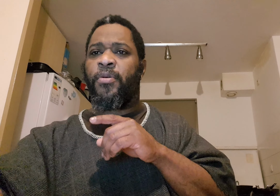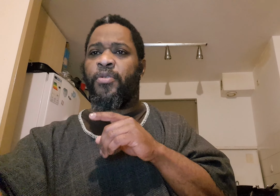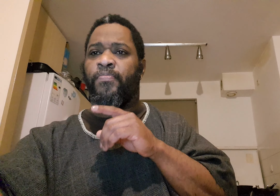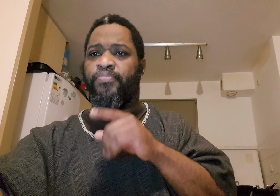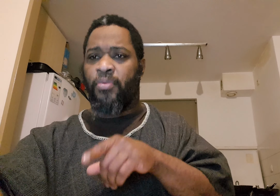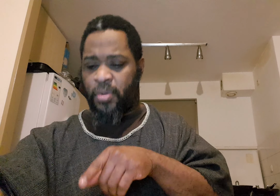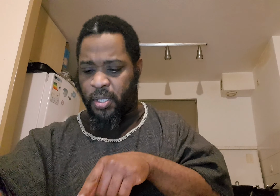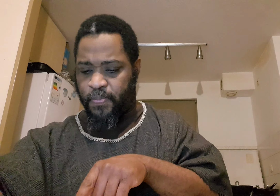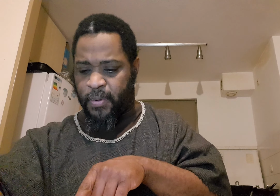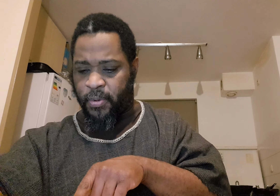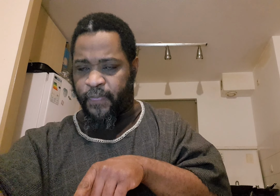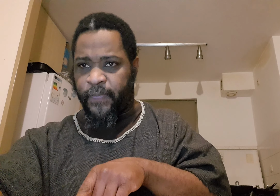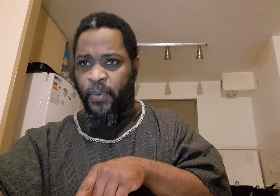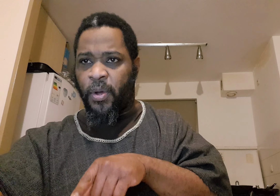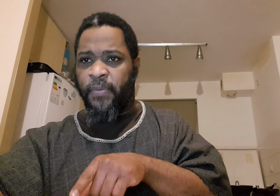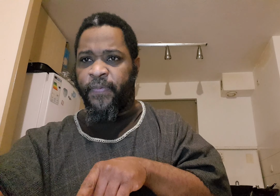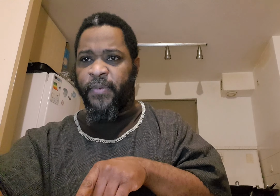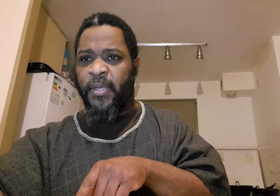the broken spirit of the,